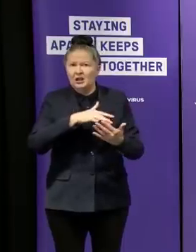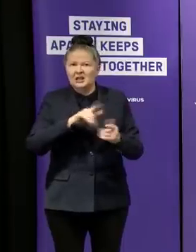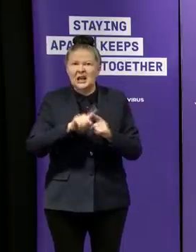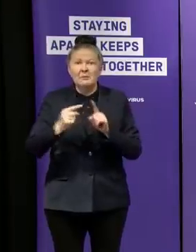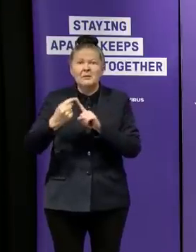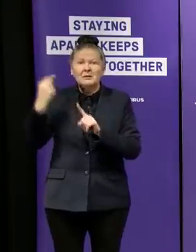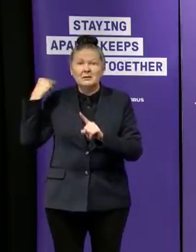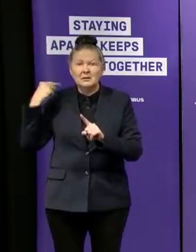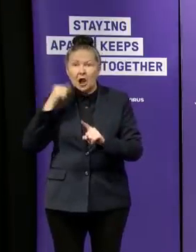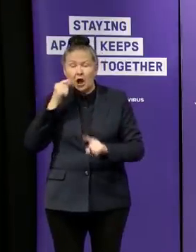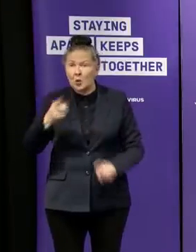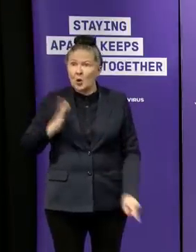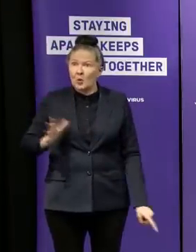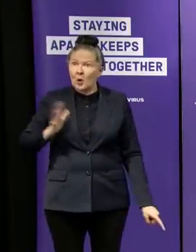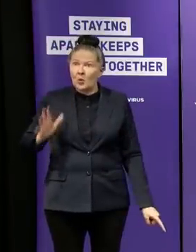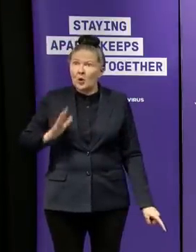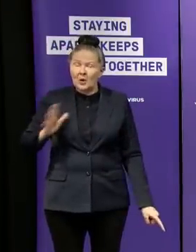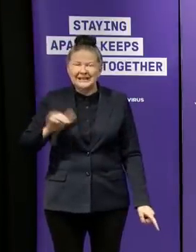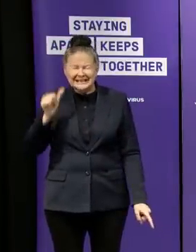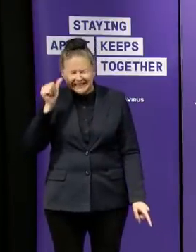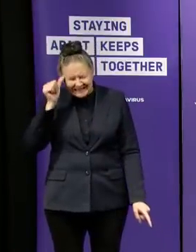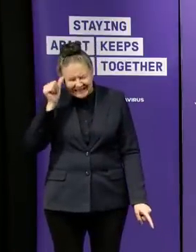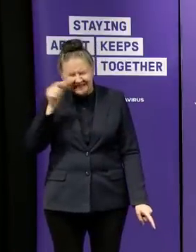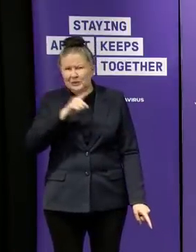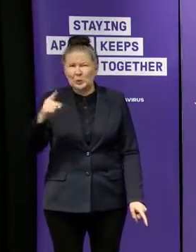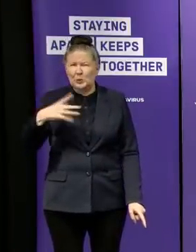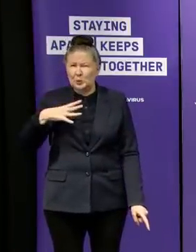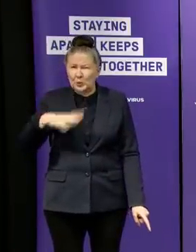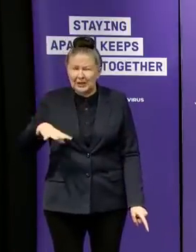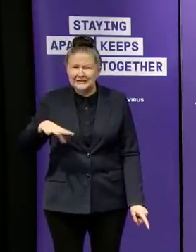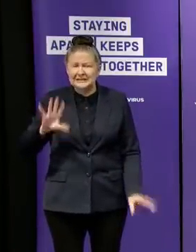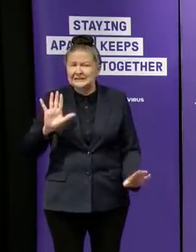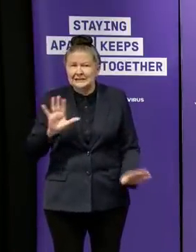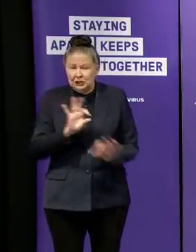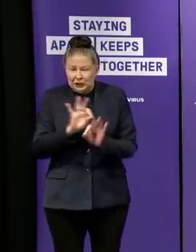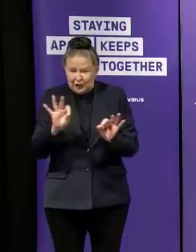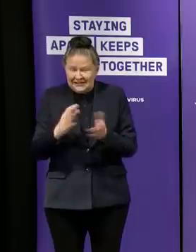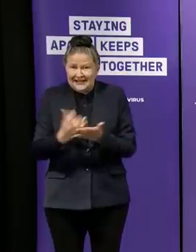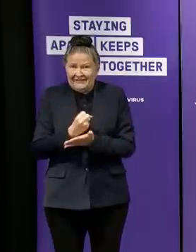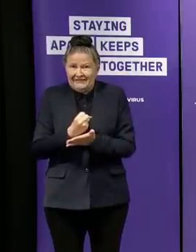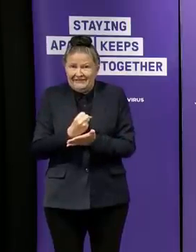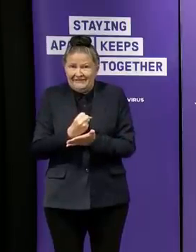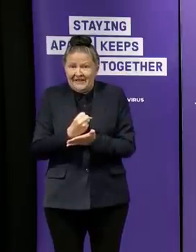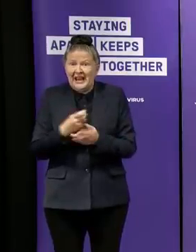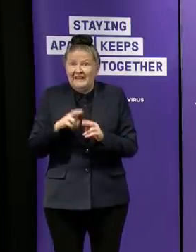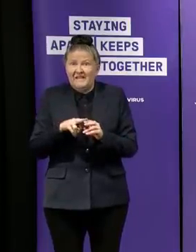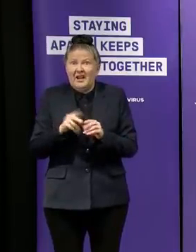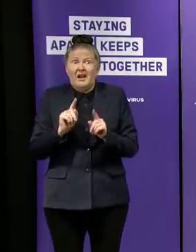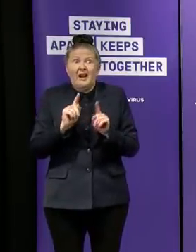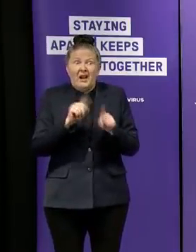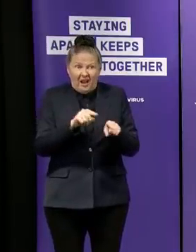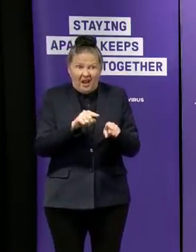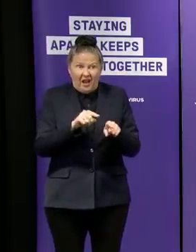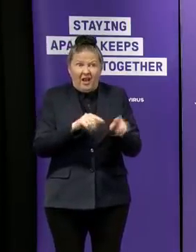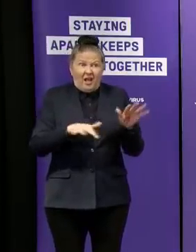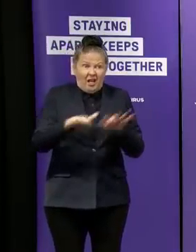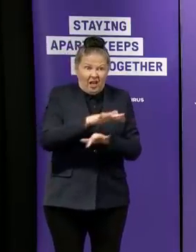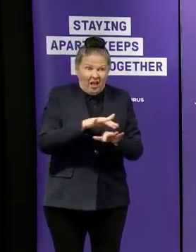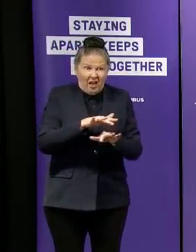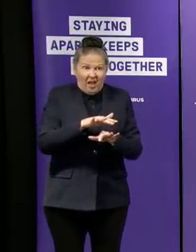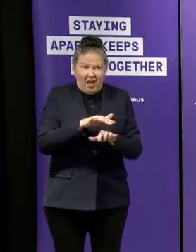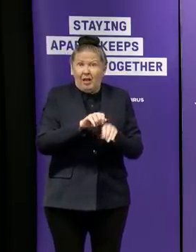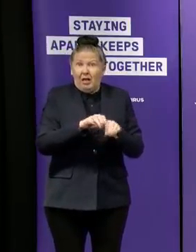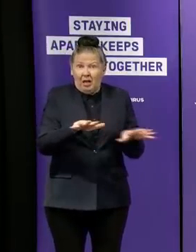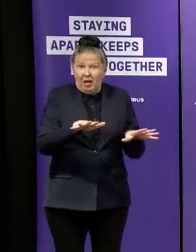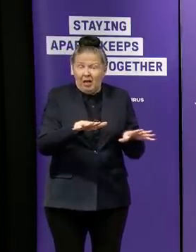you desperately want that. I know people want that, but that is not safe, and it will do nothing but set us back. It'll make it harder for us to take these next